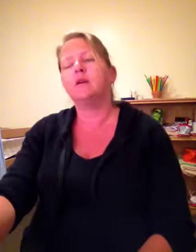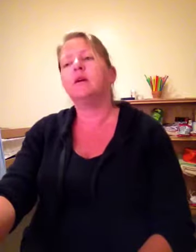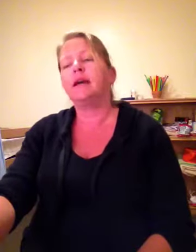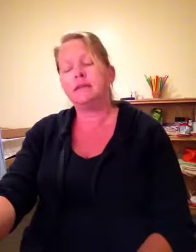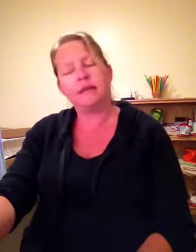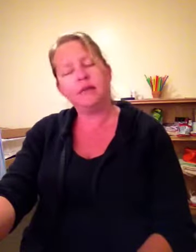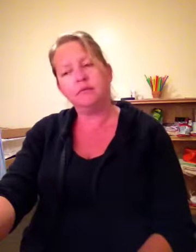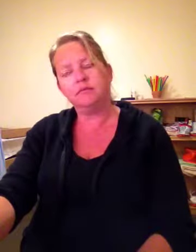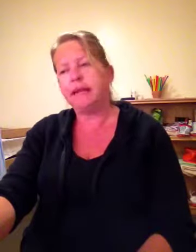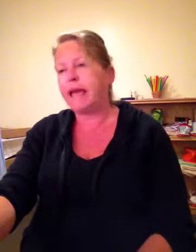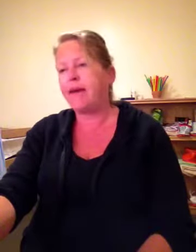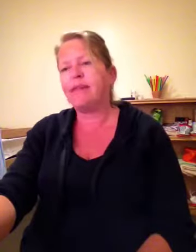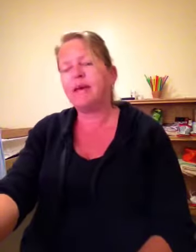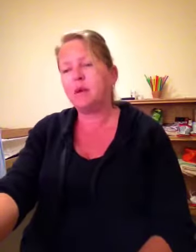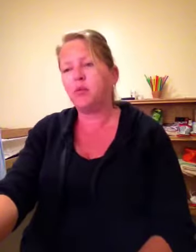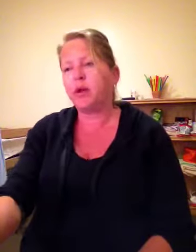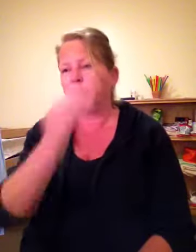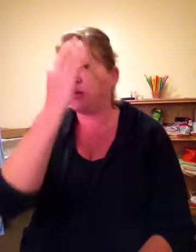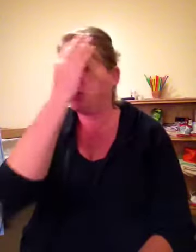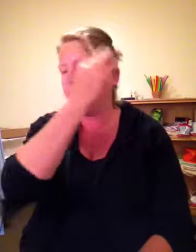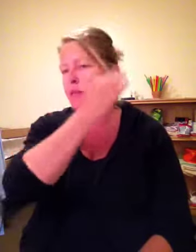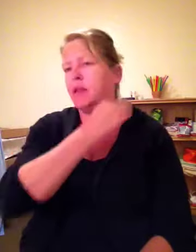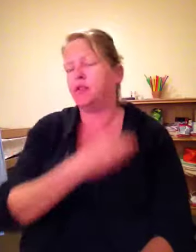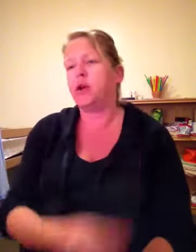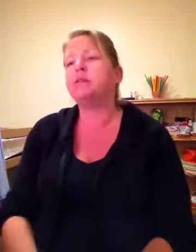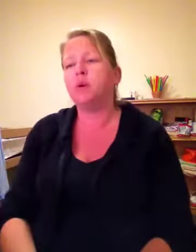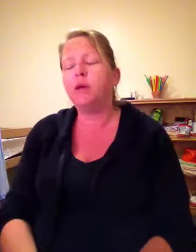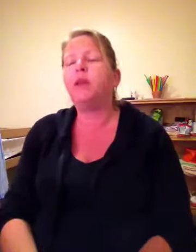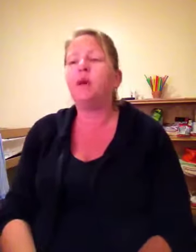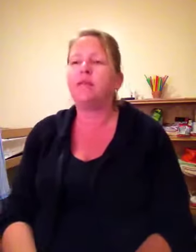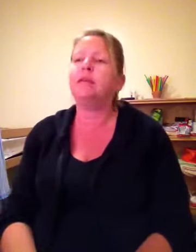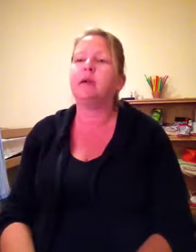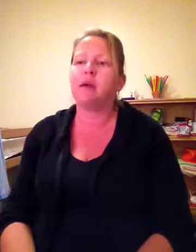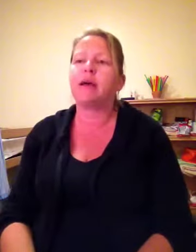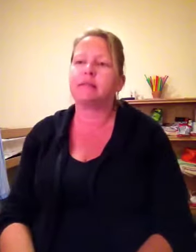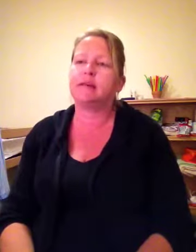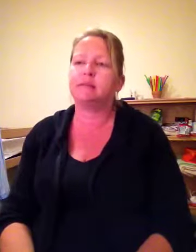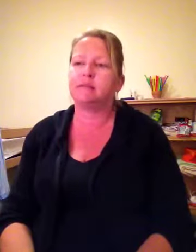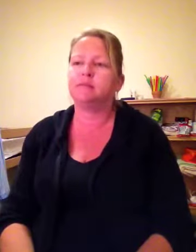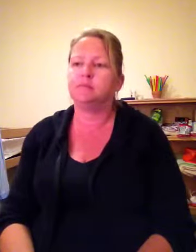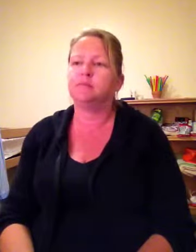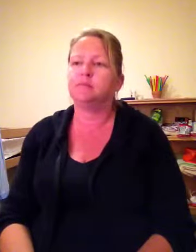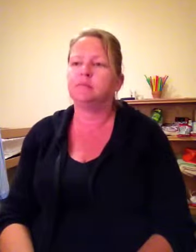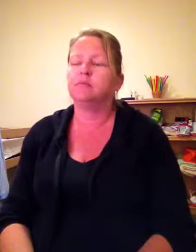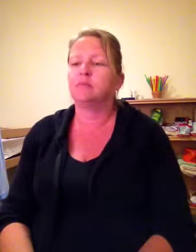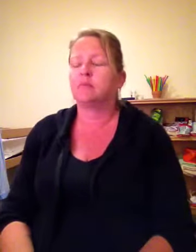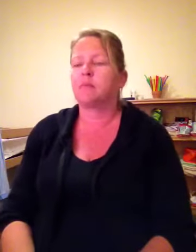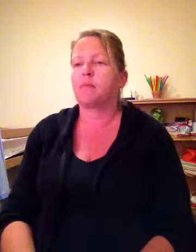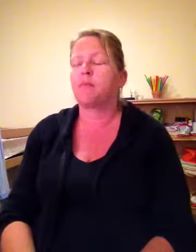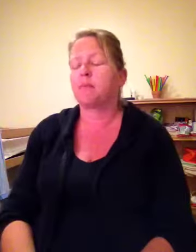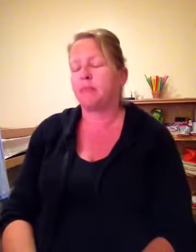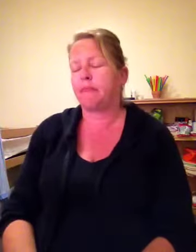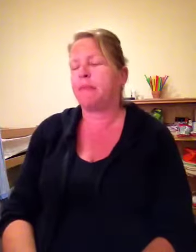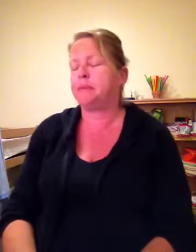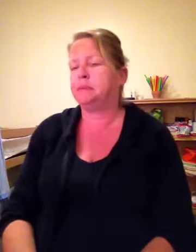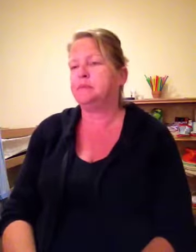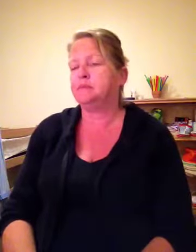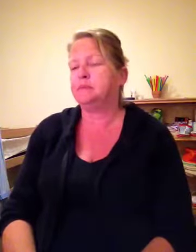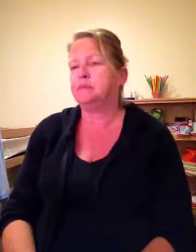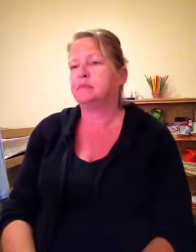I did, but I haven't yet memorized our new email address, but we do have email access. Well, before you leave today, I'll make sure you have my email